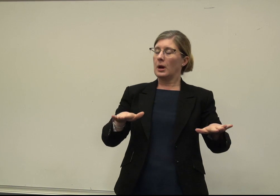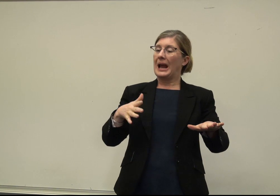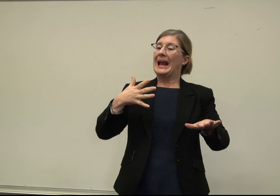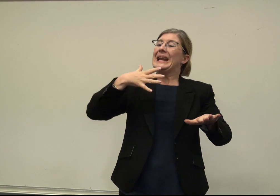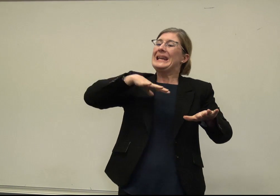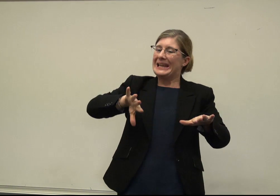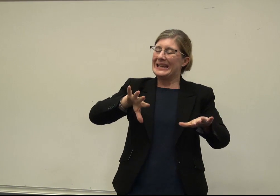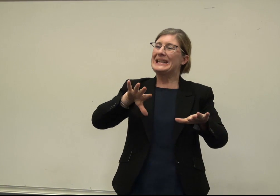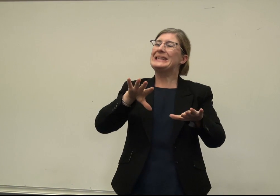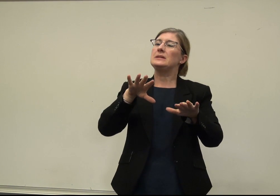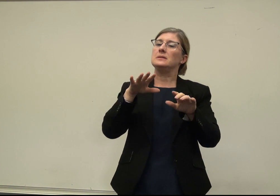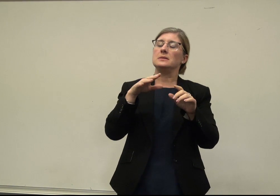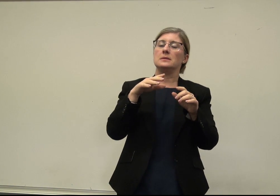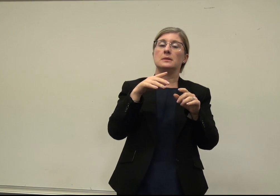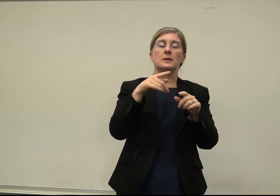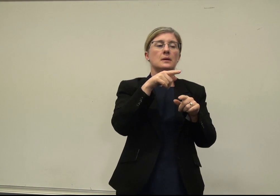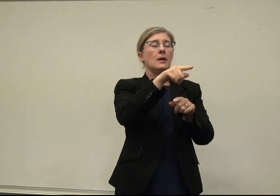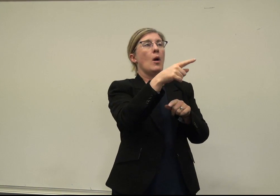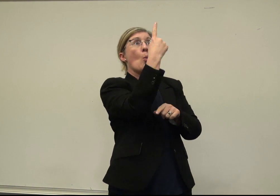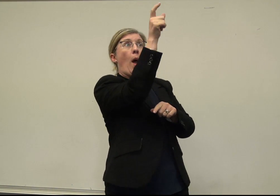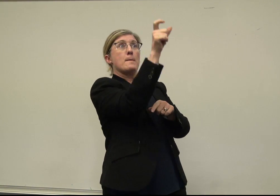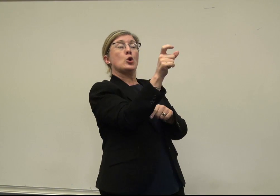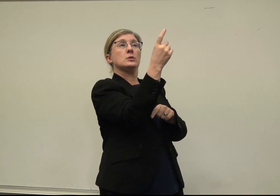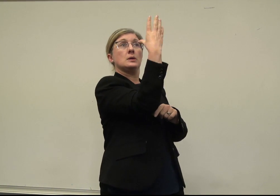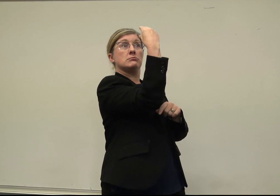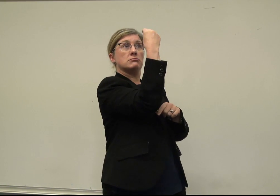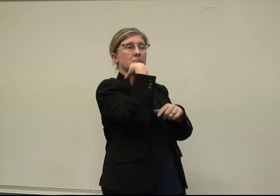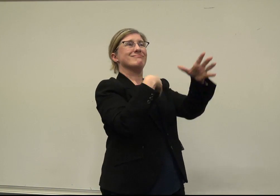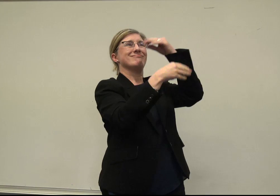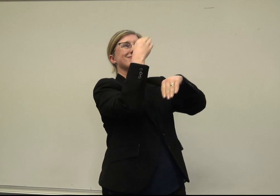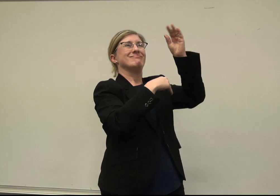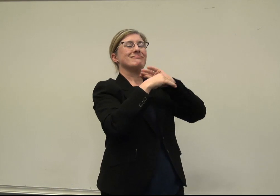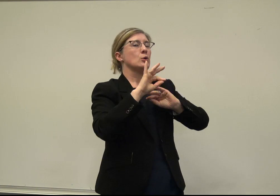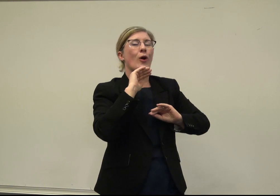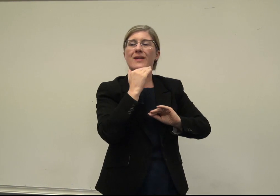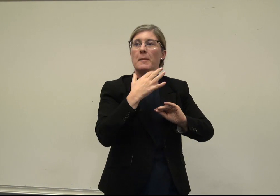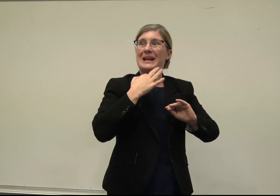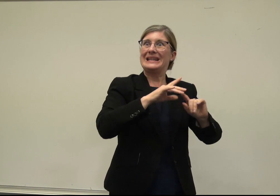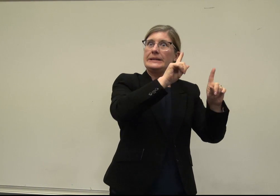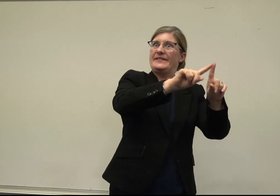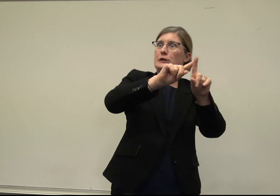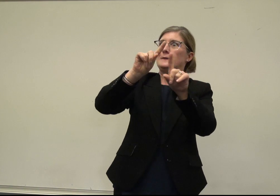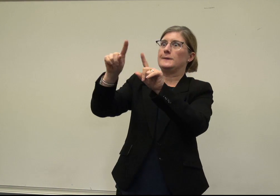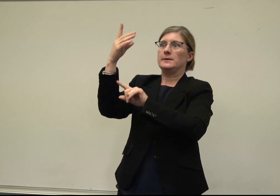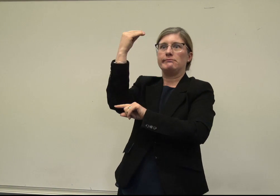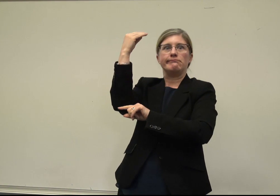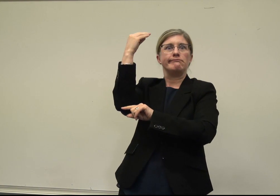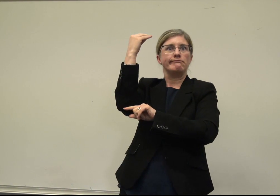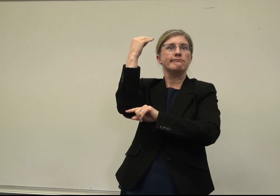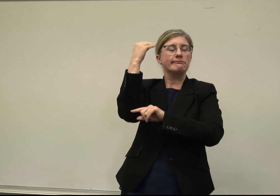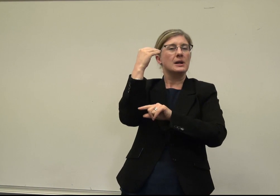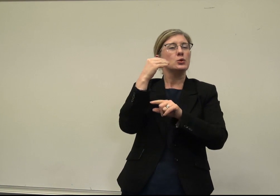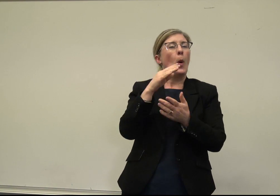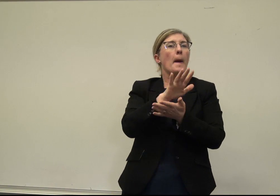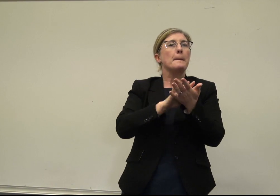languages by several speakers or users. So in many bilingual situations,